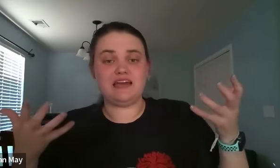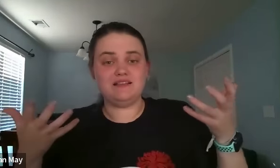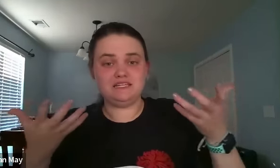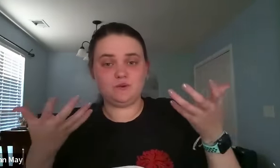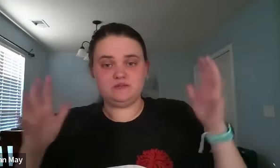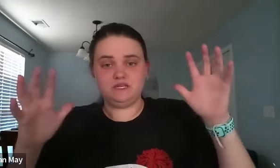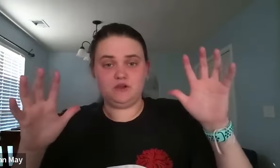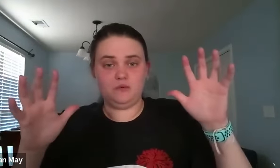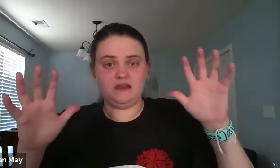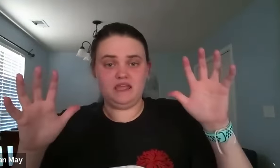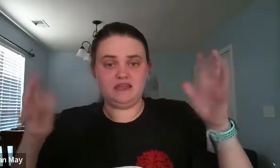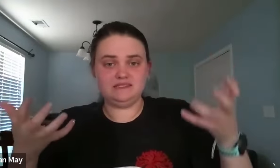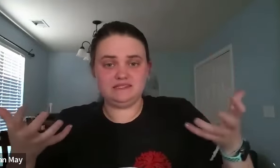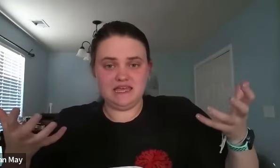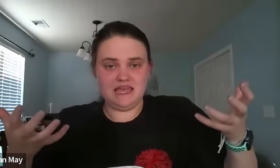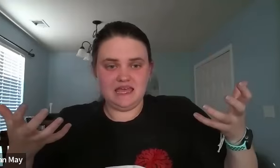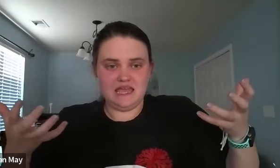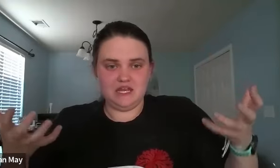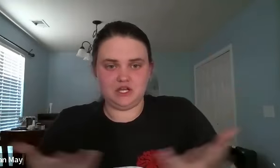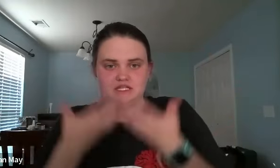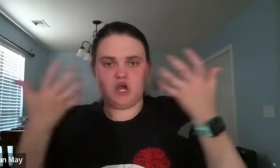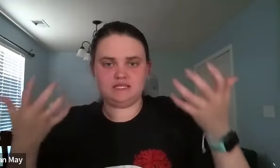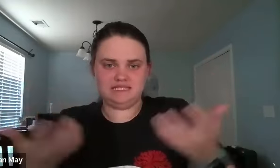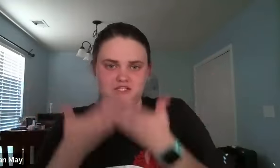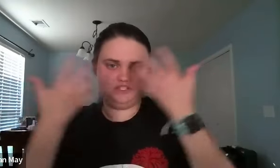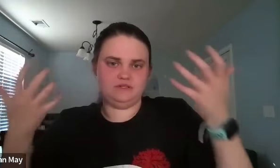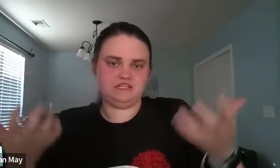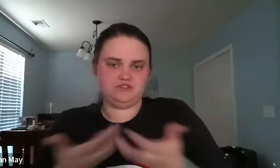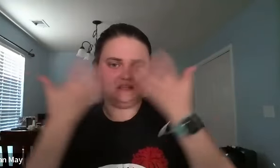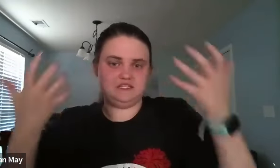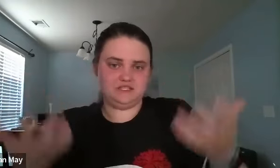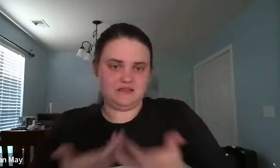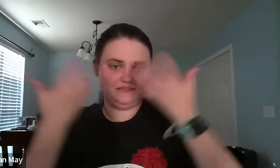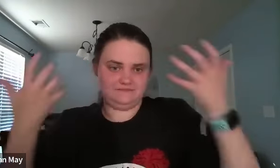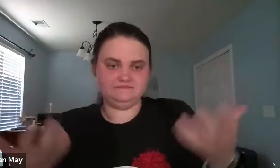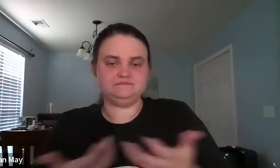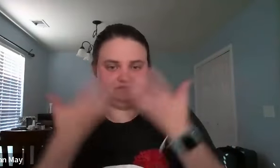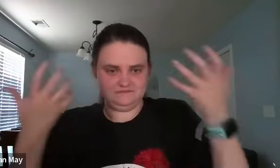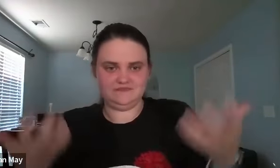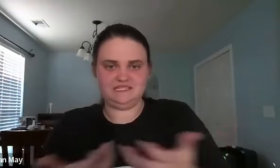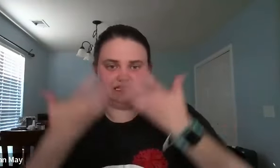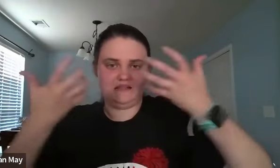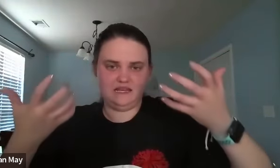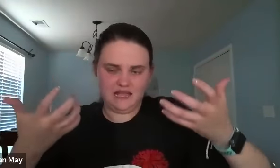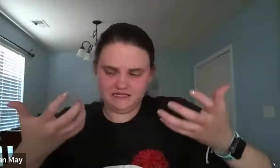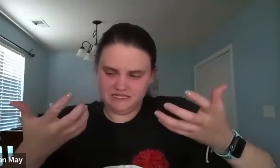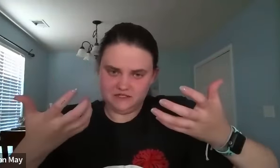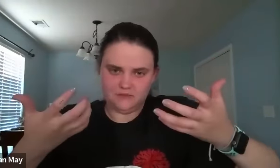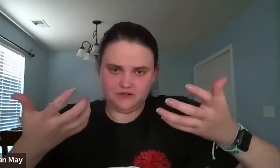salad is going to be your open hands and you're going to toss it. So it's like you're tossing your salad. Salad. And I tend to, I'm going to go